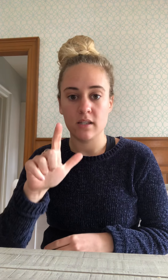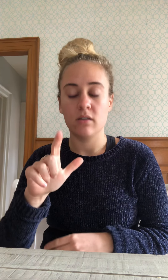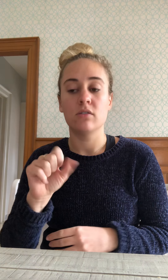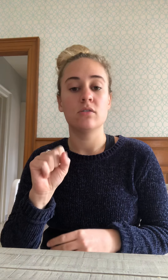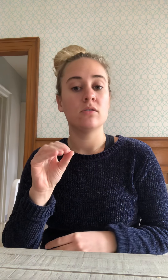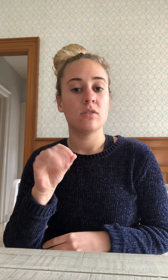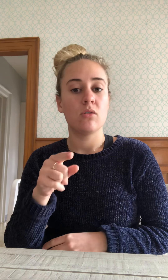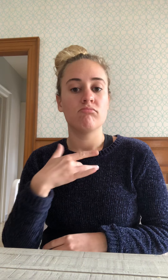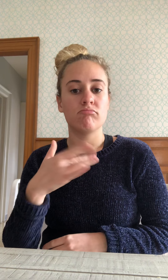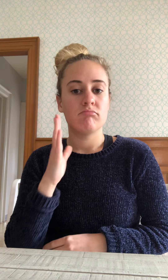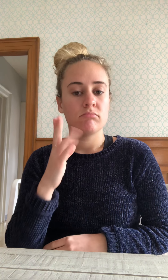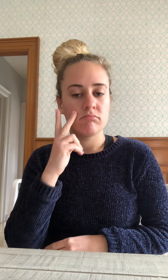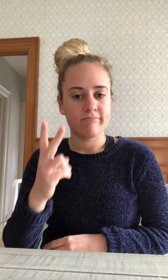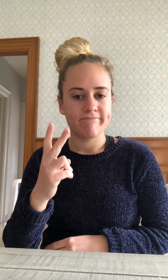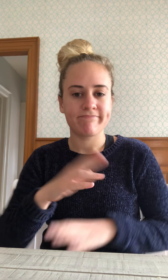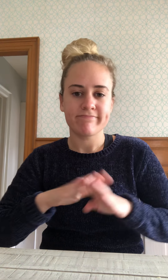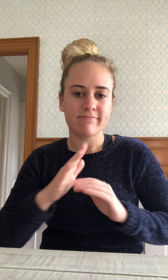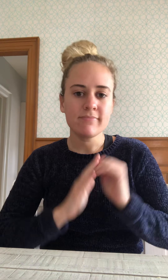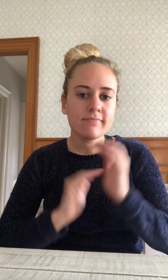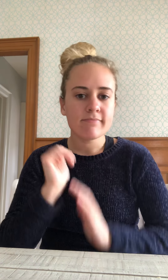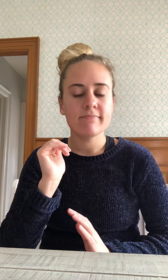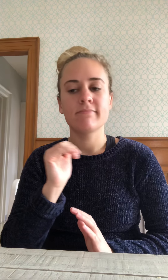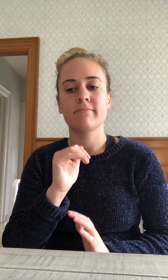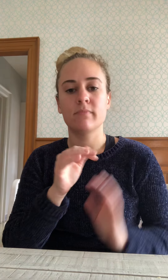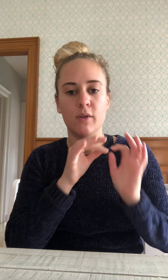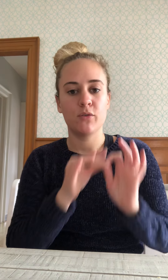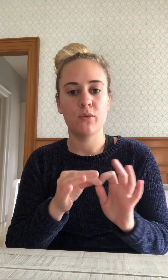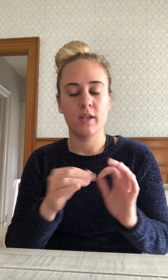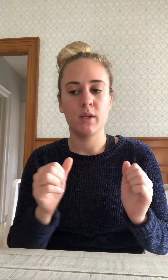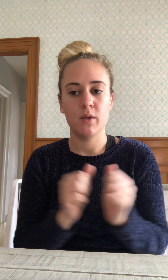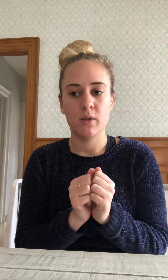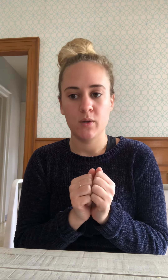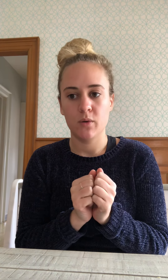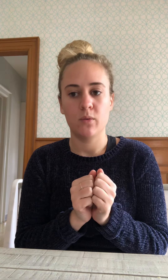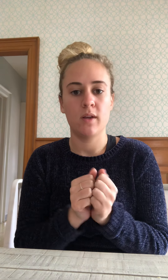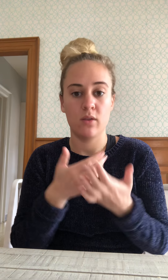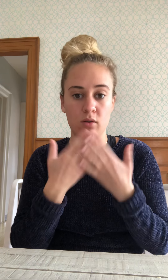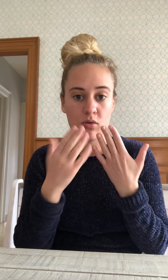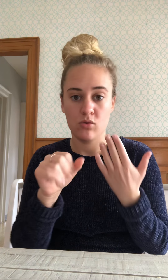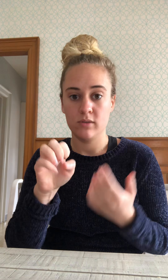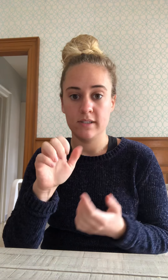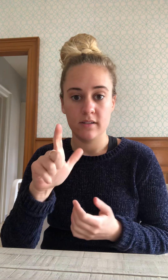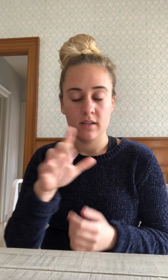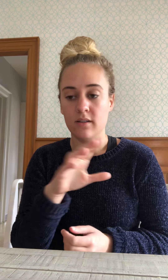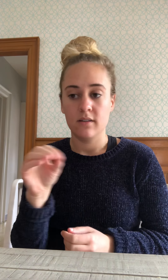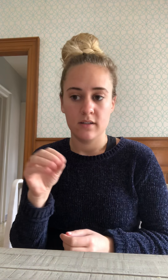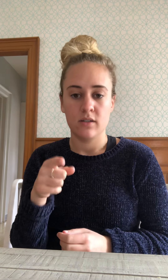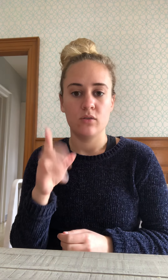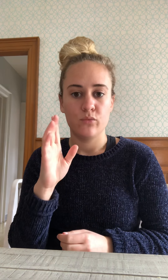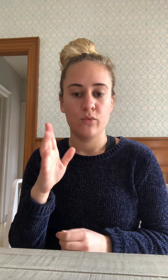some discomfort as associated with the no seal, and you do get eventual resorption as well as that